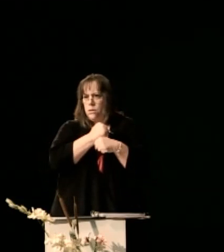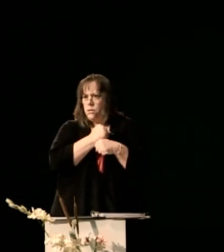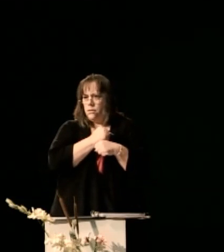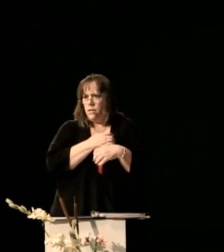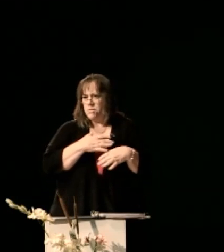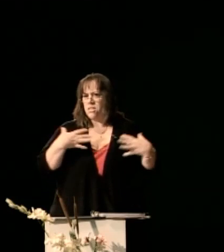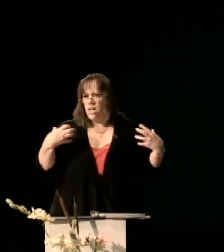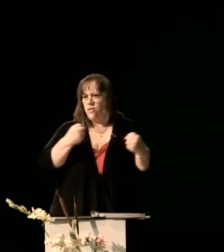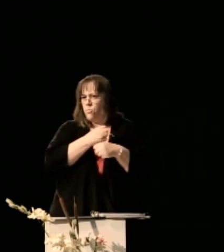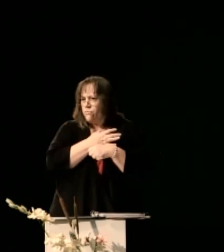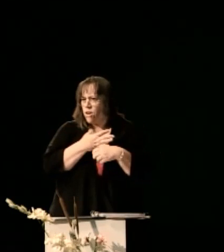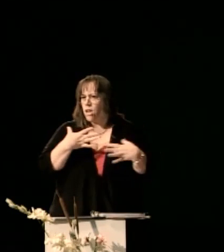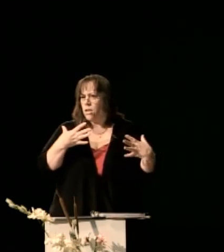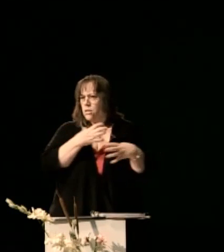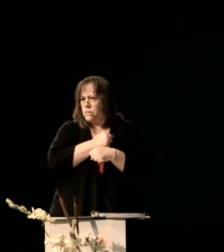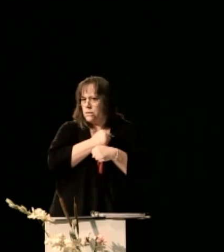I'm scared, I'm afraid.